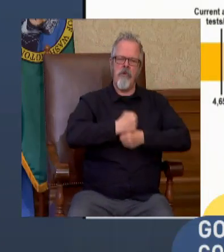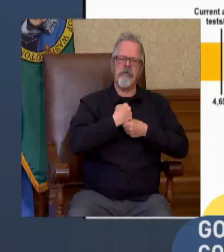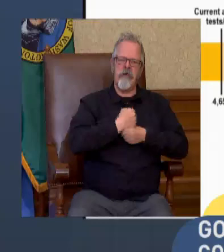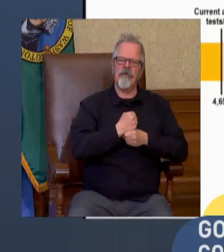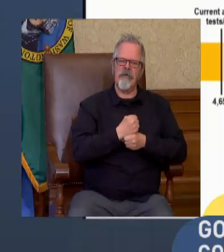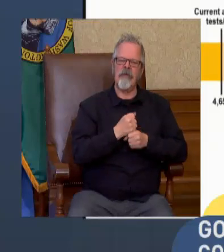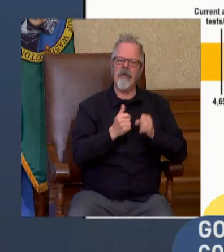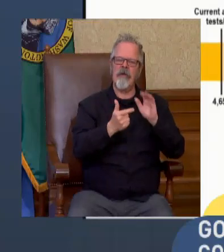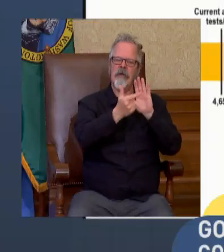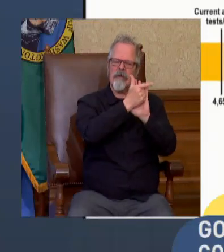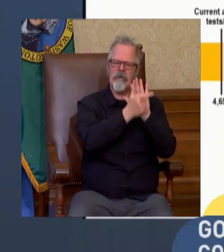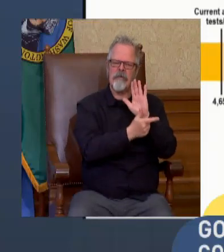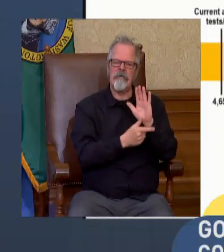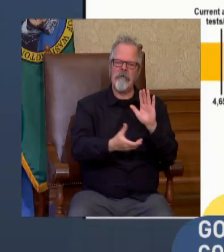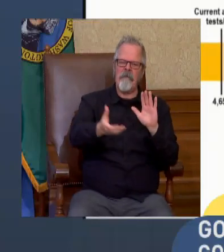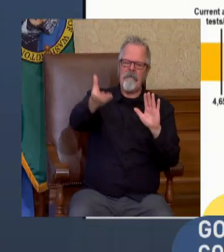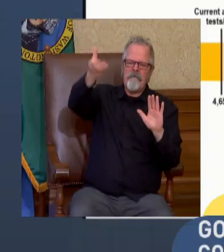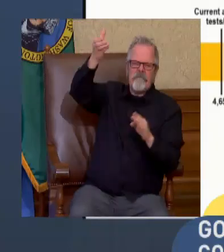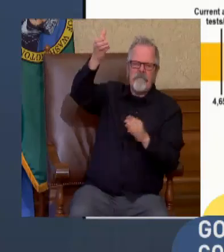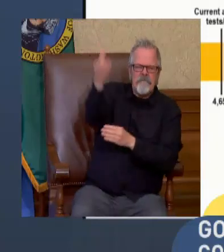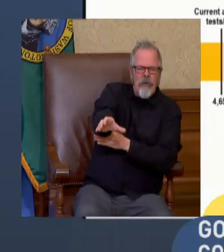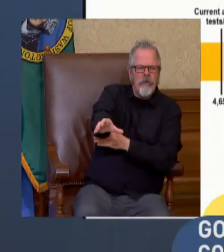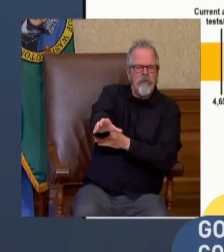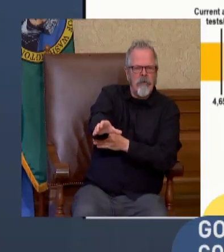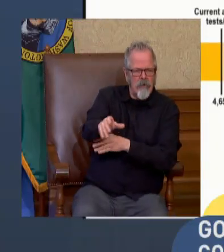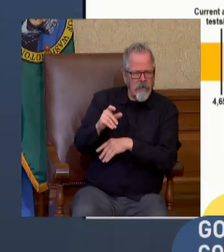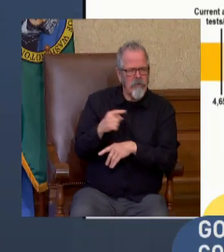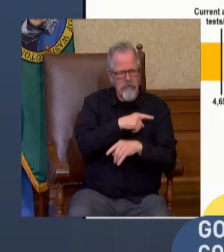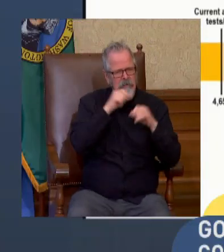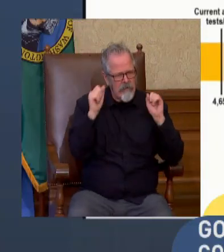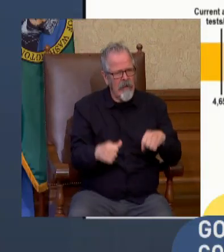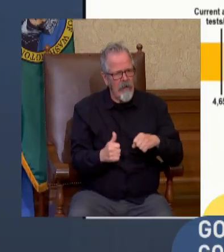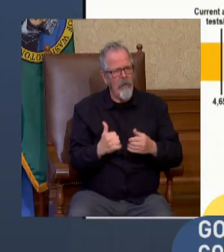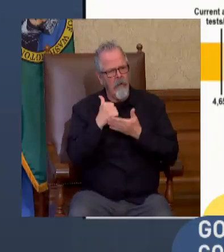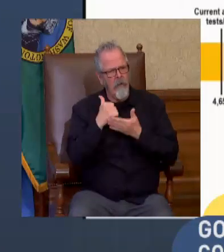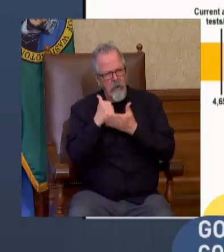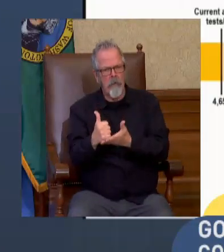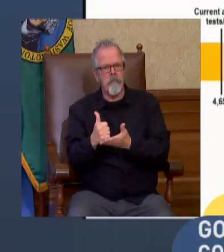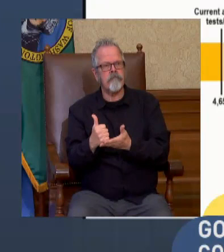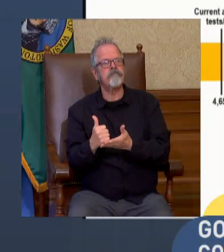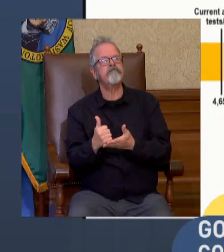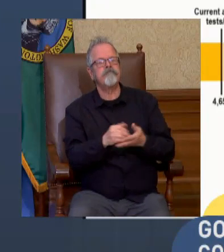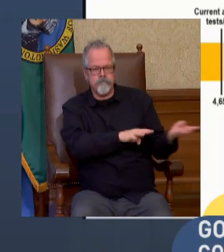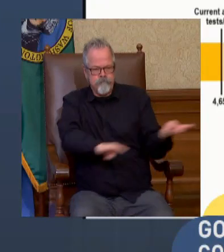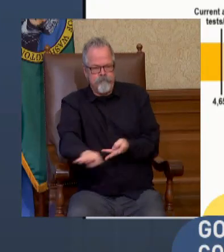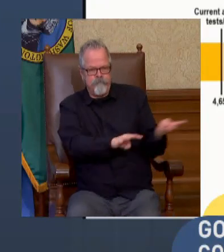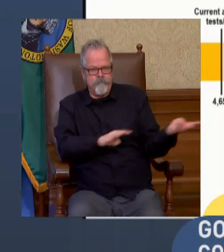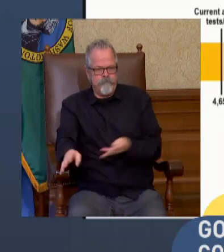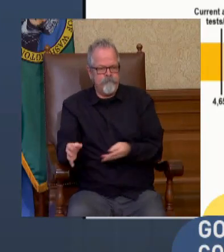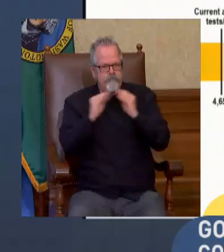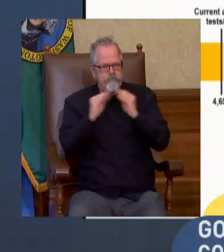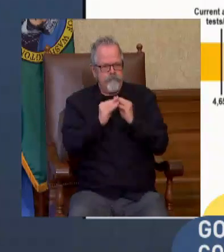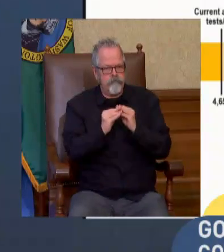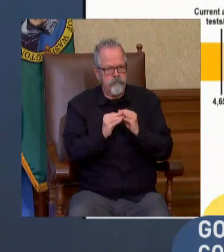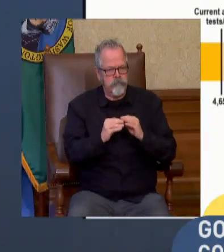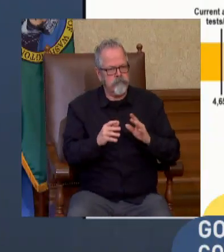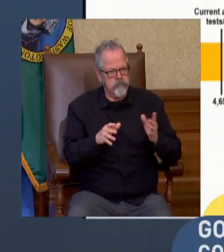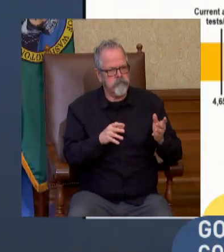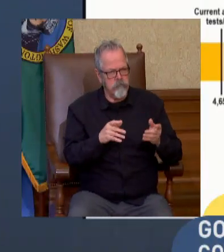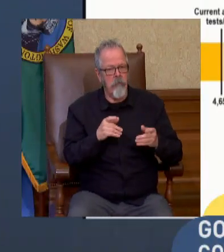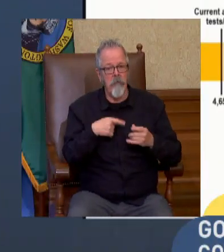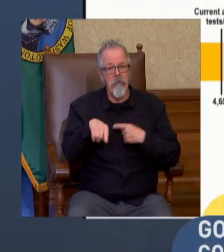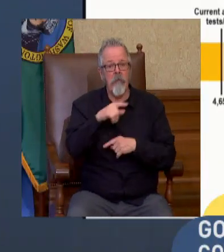care facilities, in our meat packing plants, and everybody on the street who has symptoms can be promptly tested.